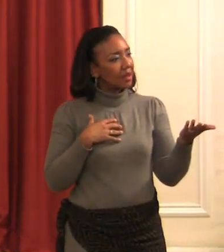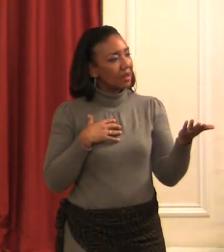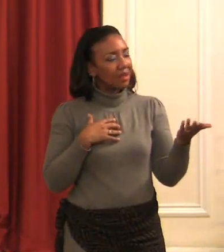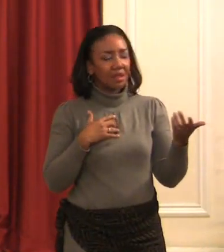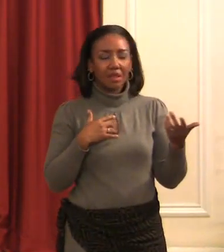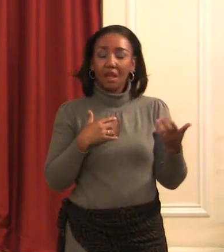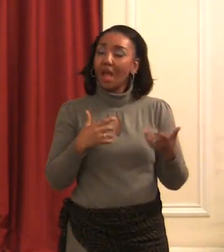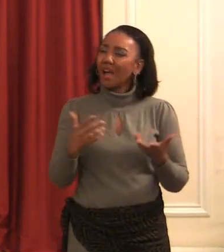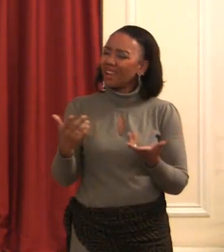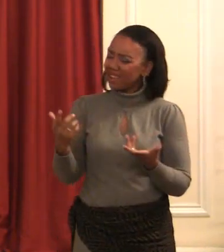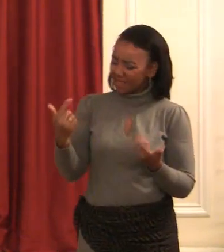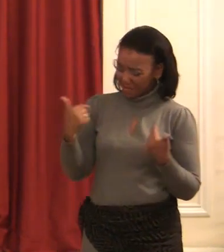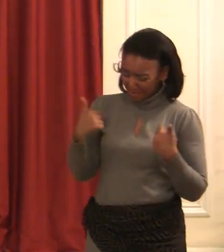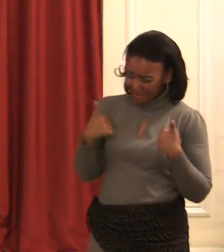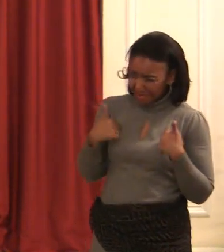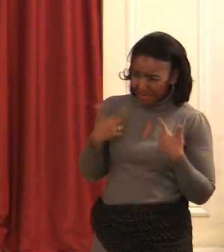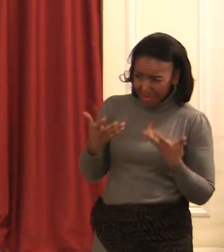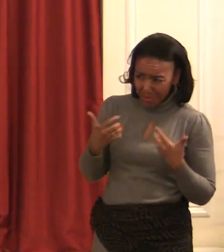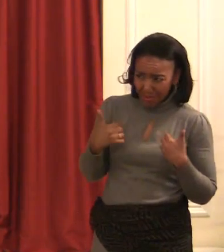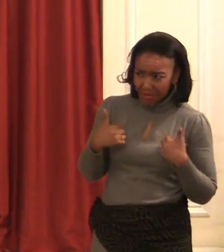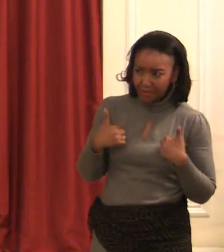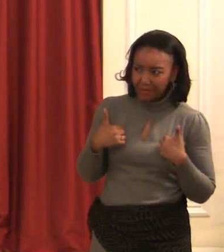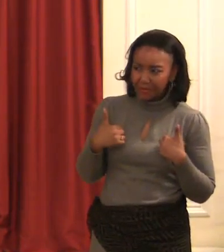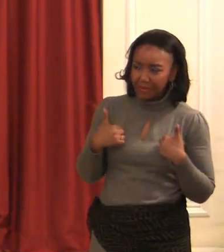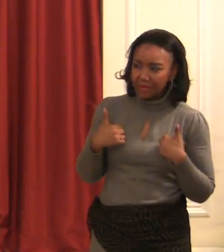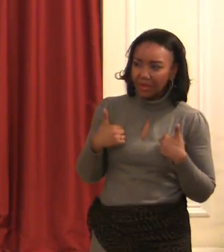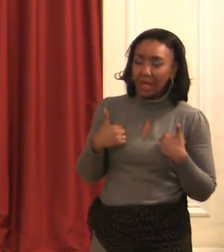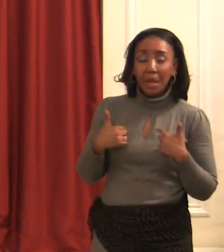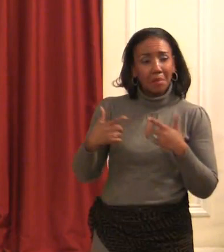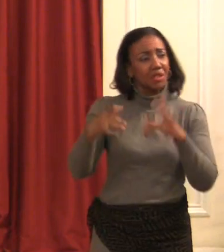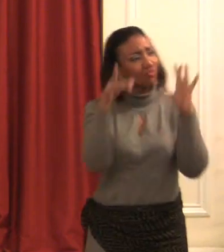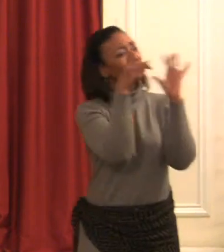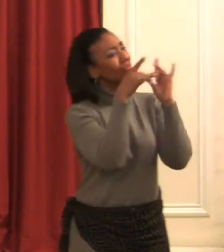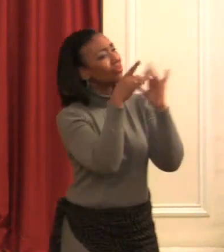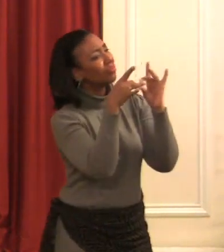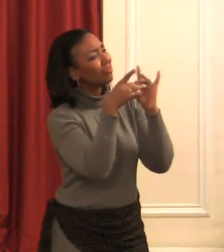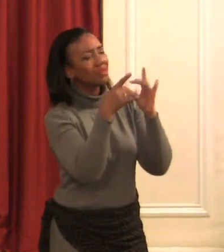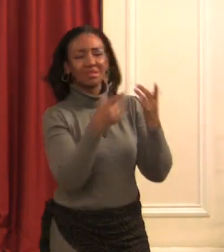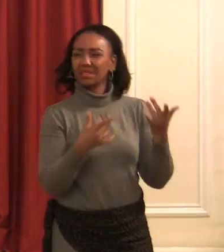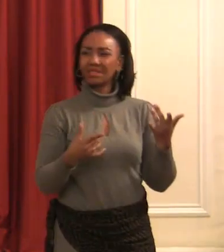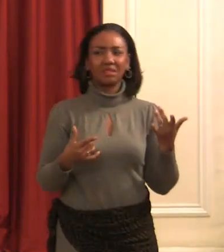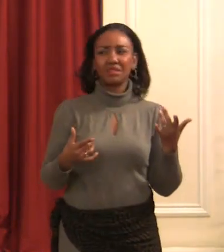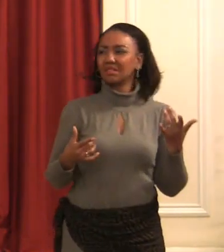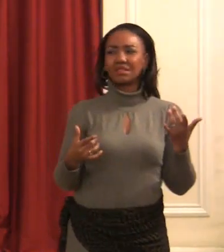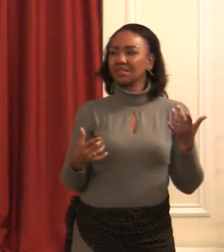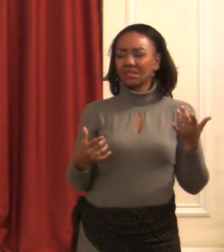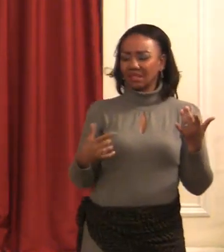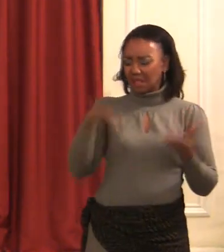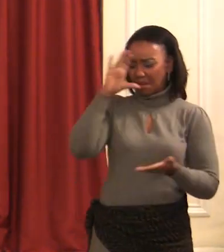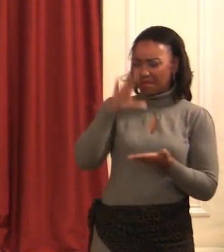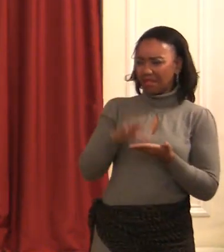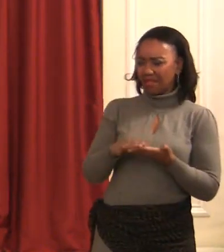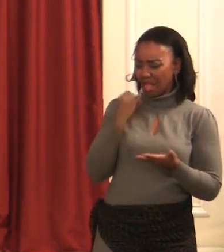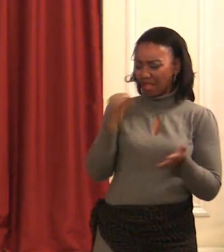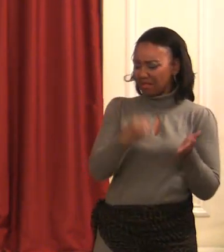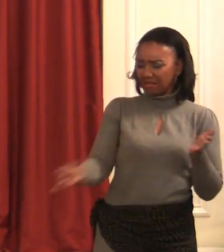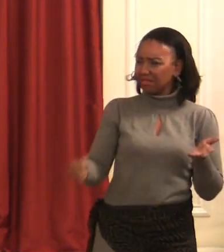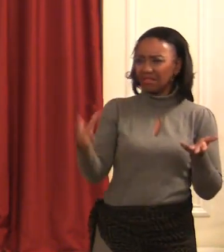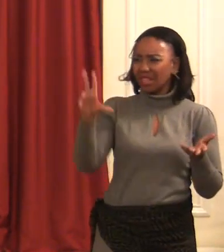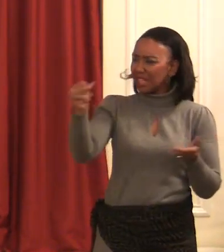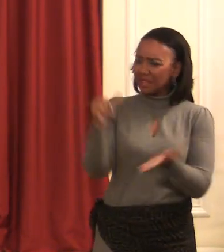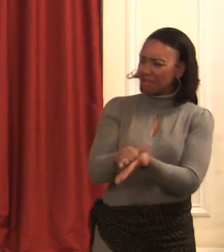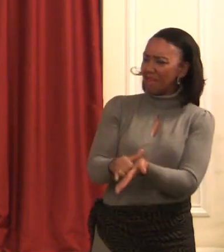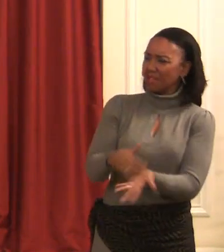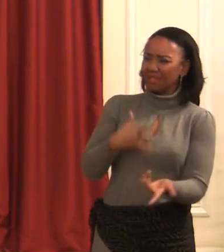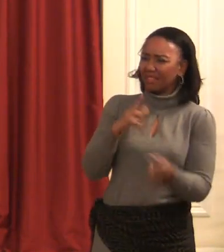me? The answers always fell short of what they needed, which was a scaffold of assuredness